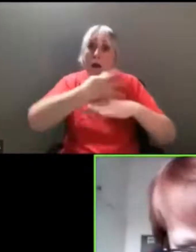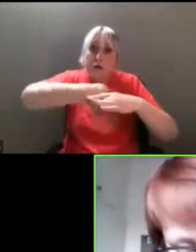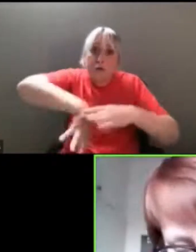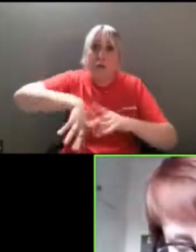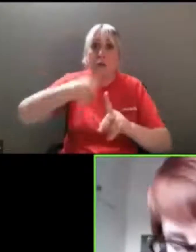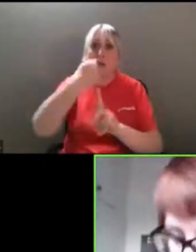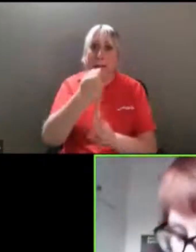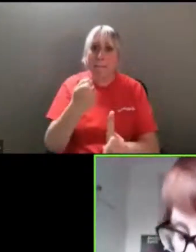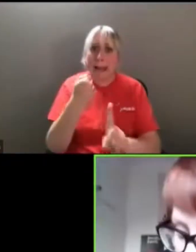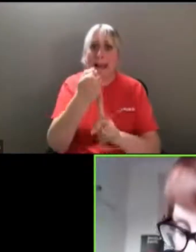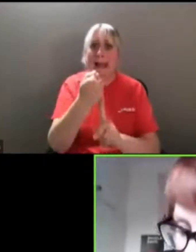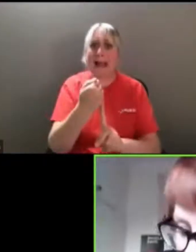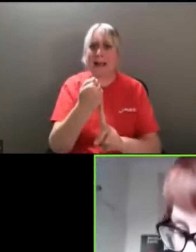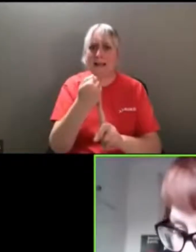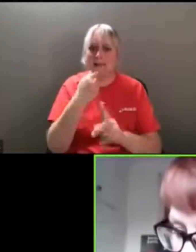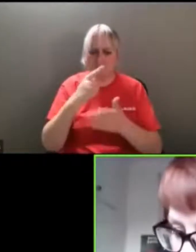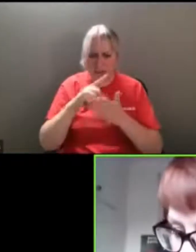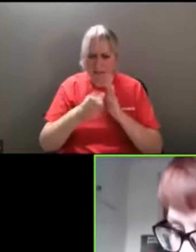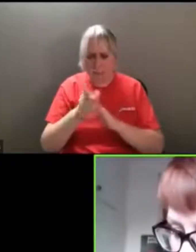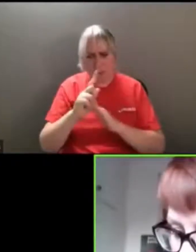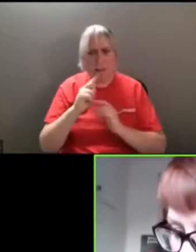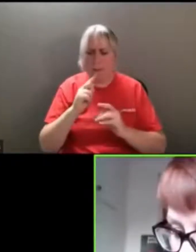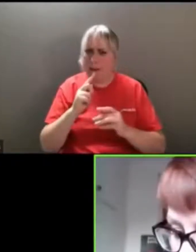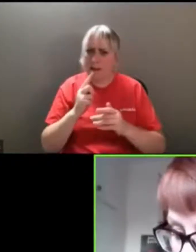struggle from disabled people happen since